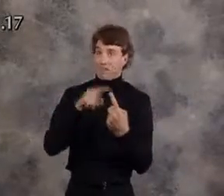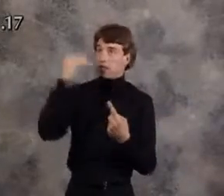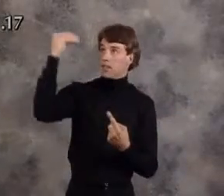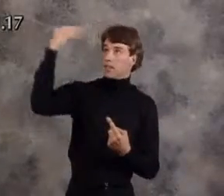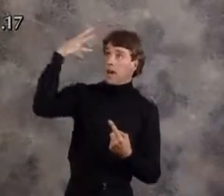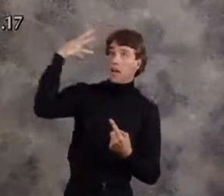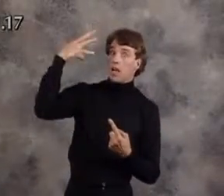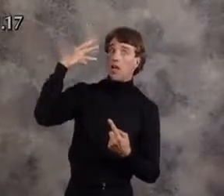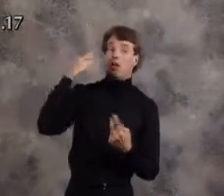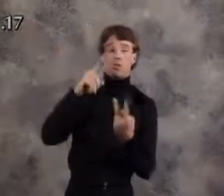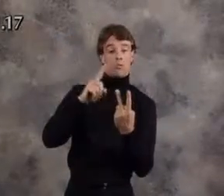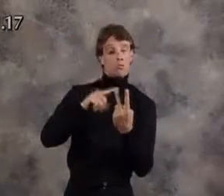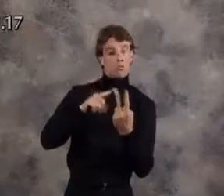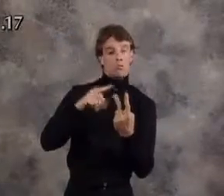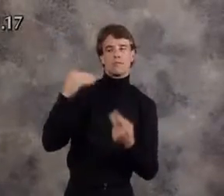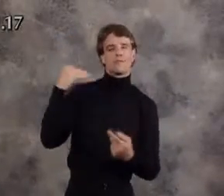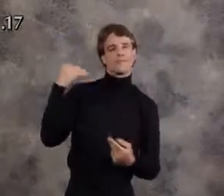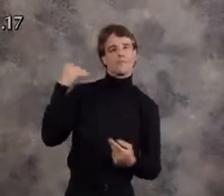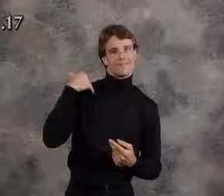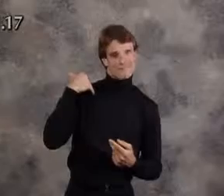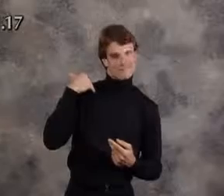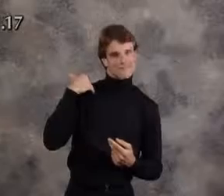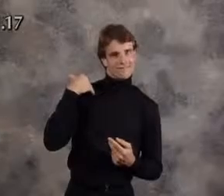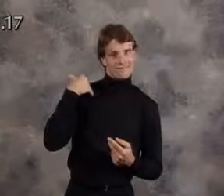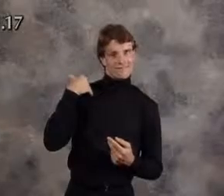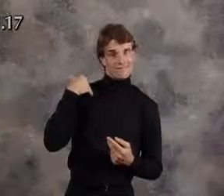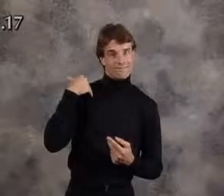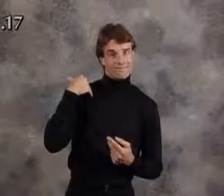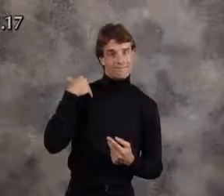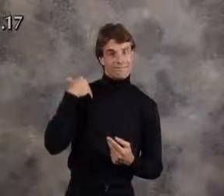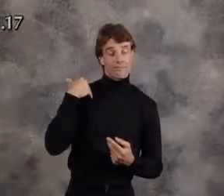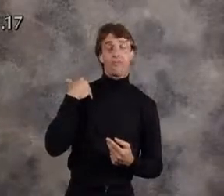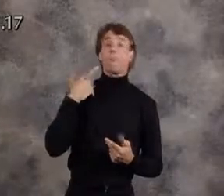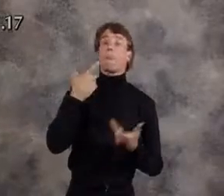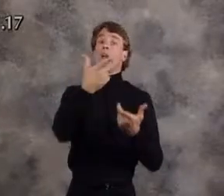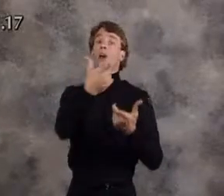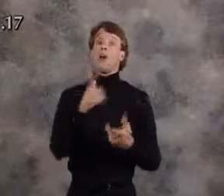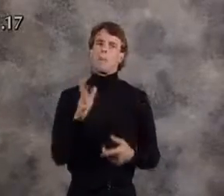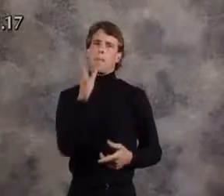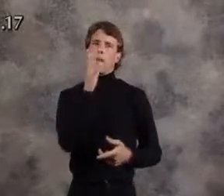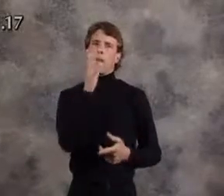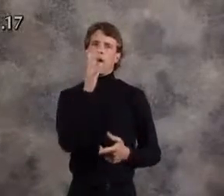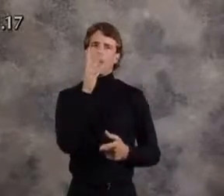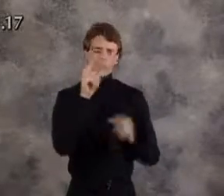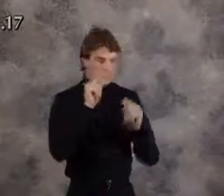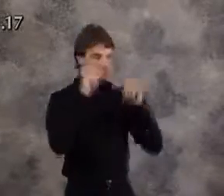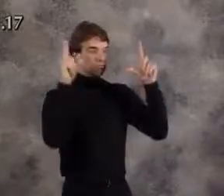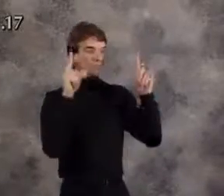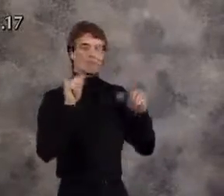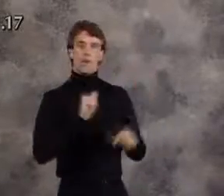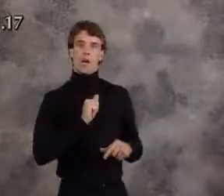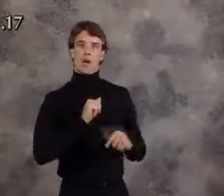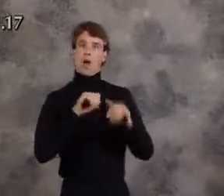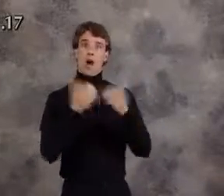Well, one way is with a light. Another way is by using a gentle tap. How did the mother wake up